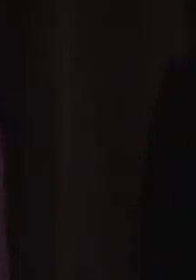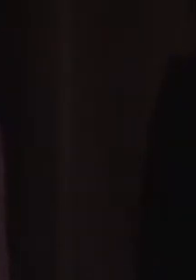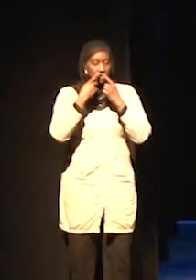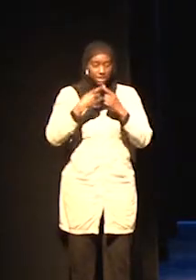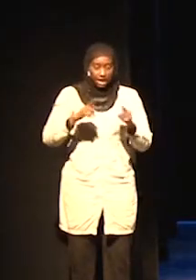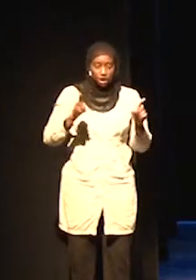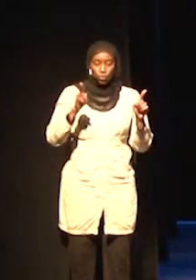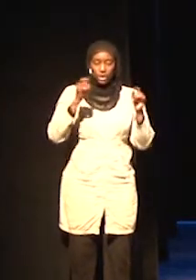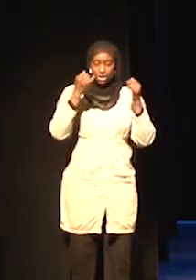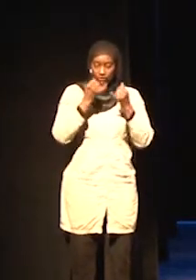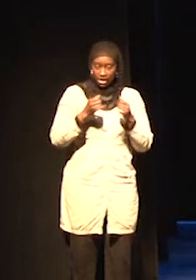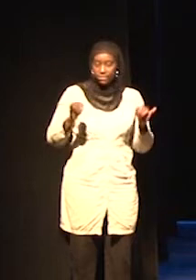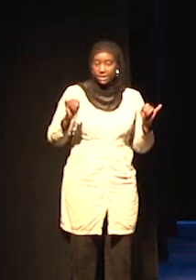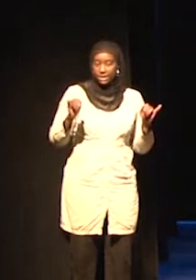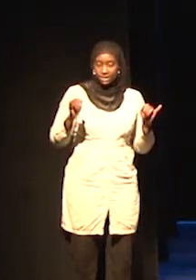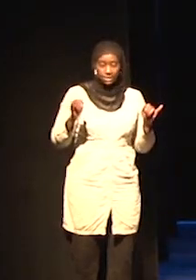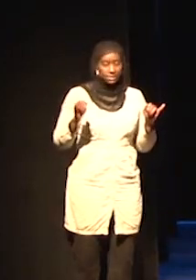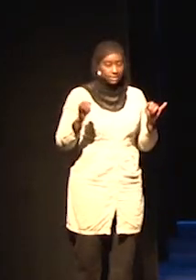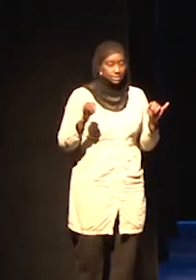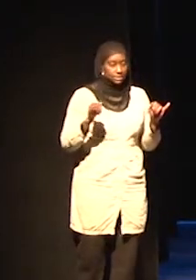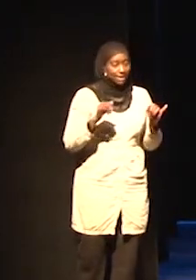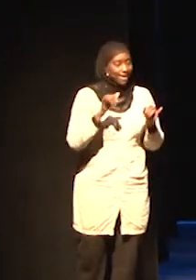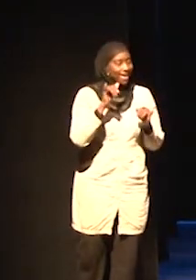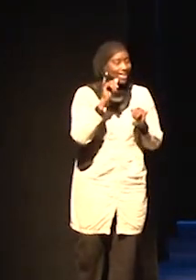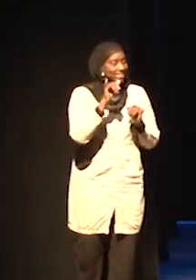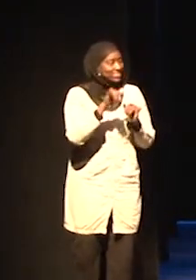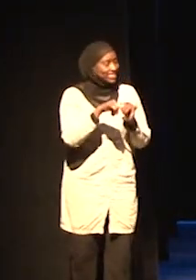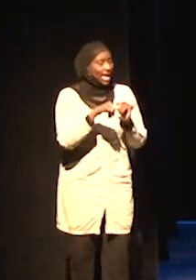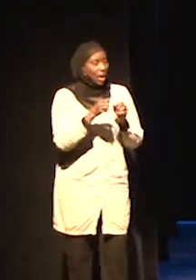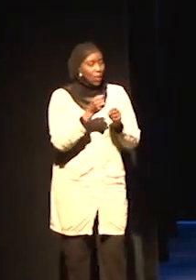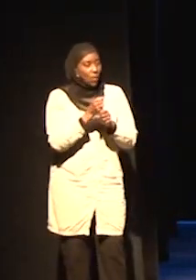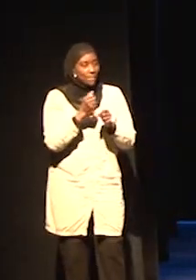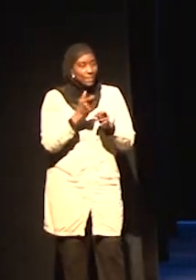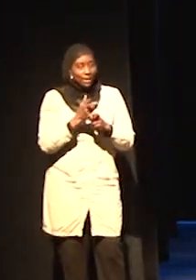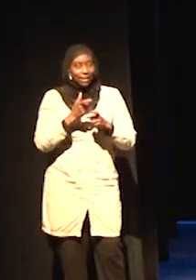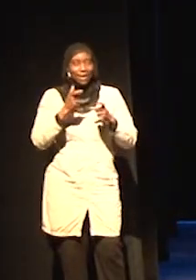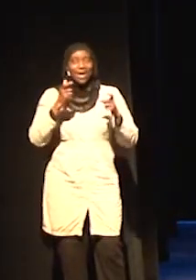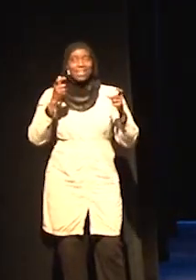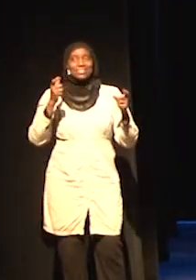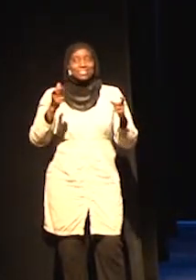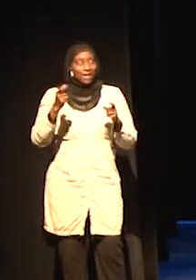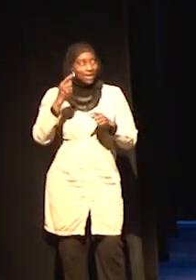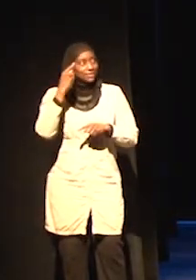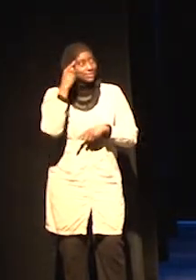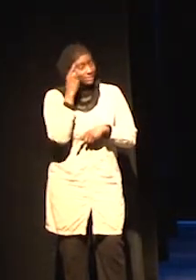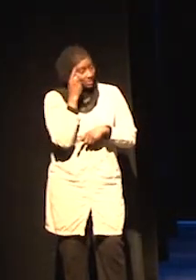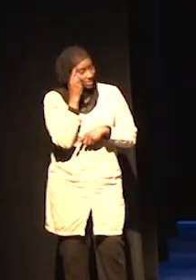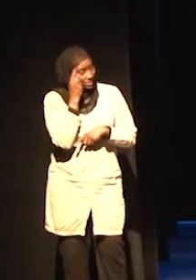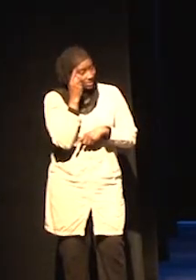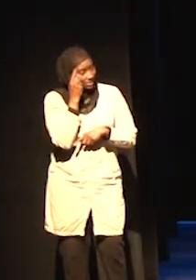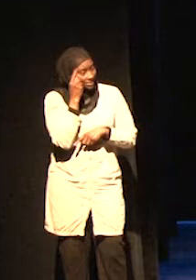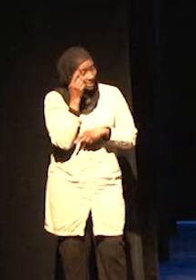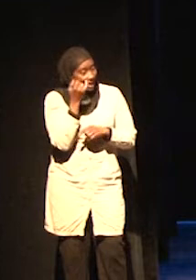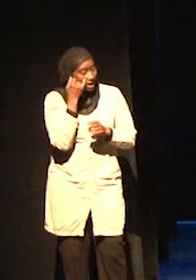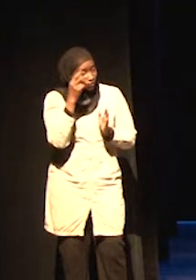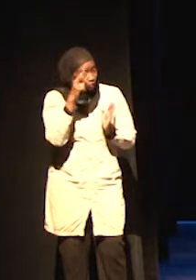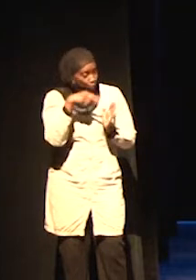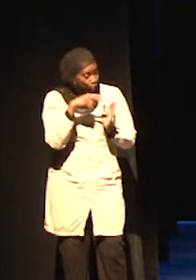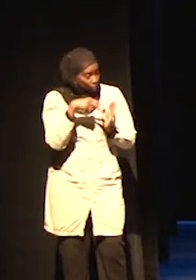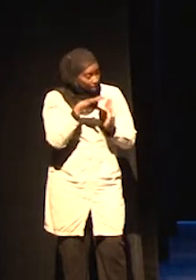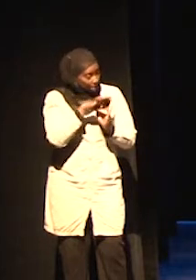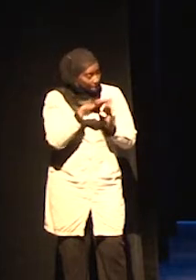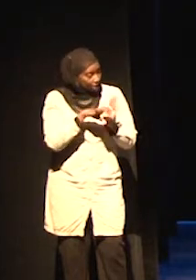sense. What is in the articles, what is in the amendments will make so very much sense to you that it